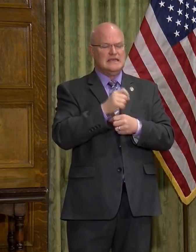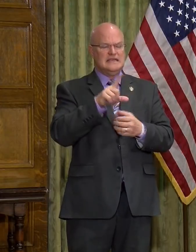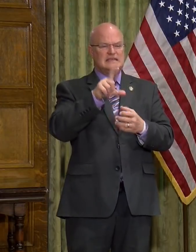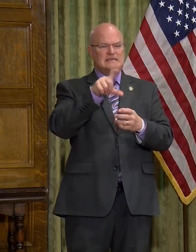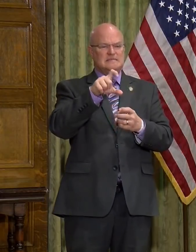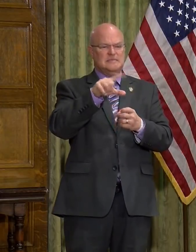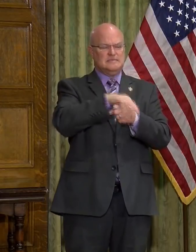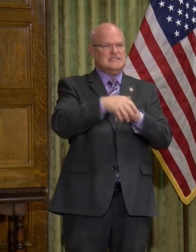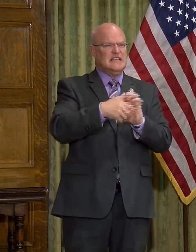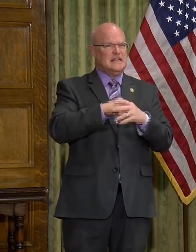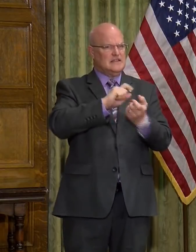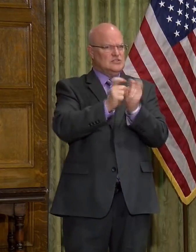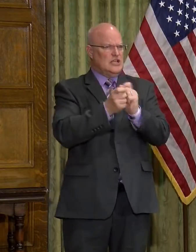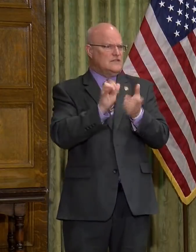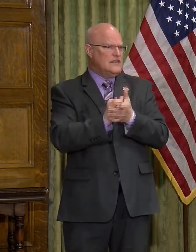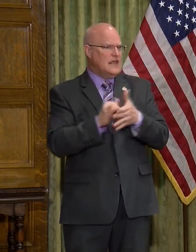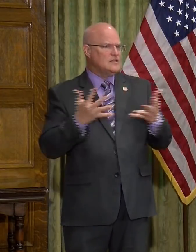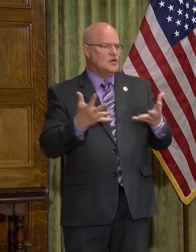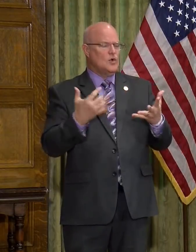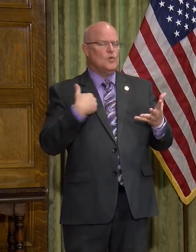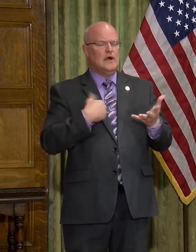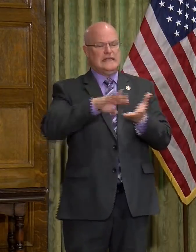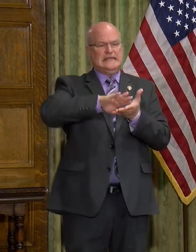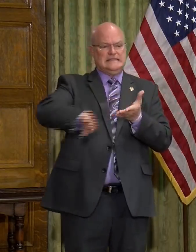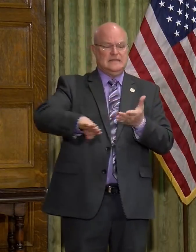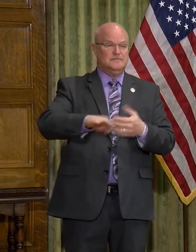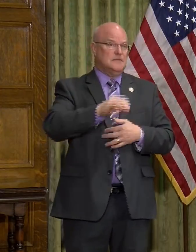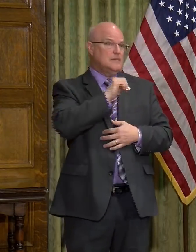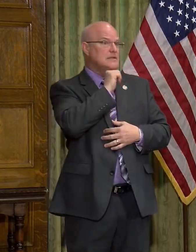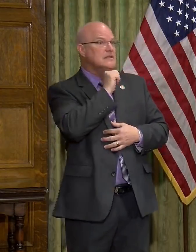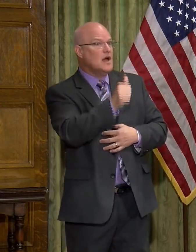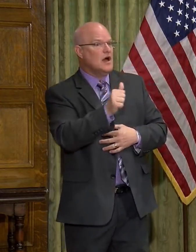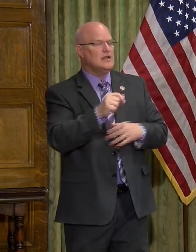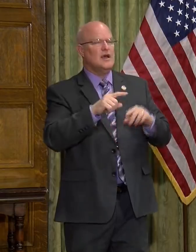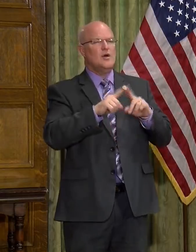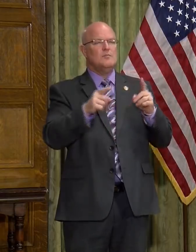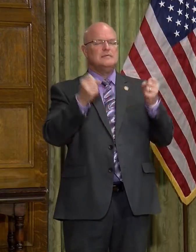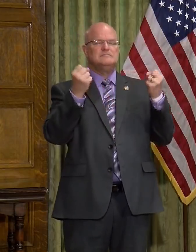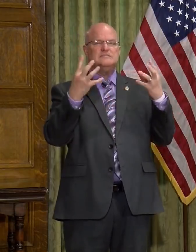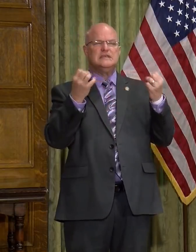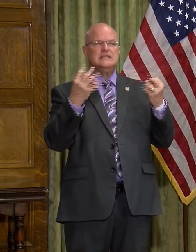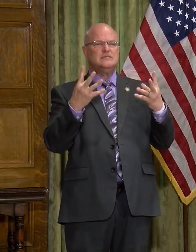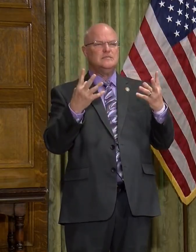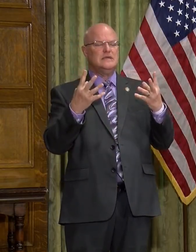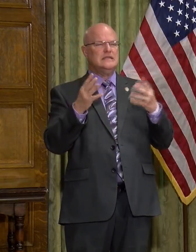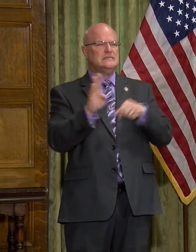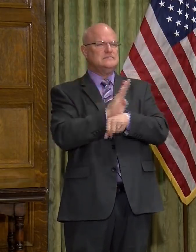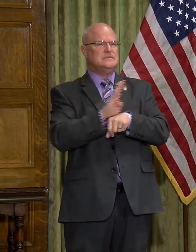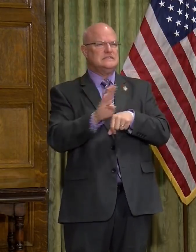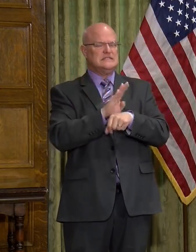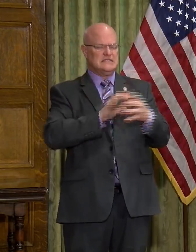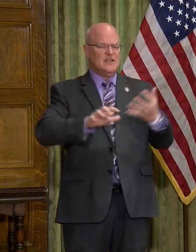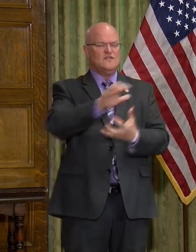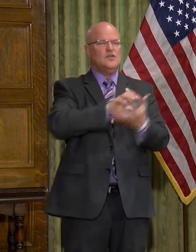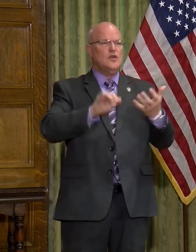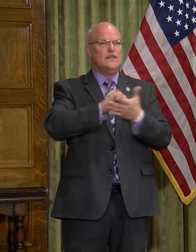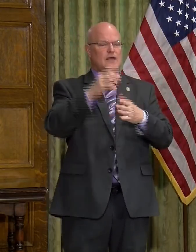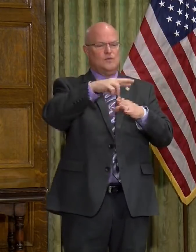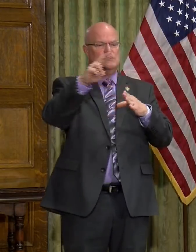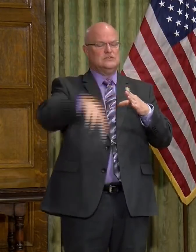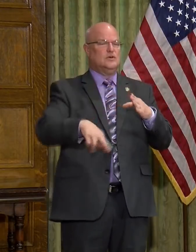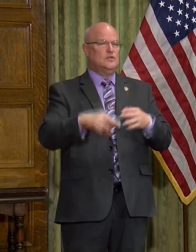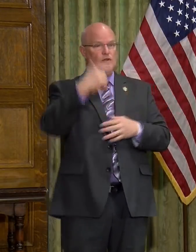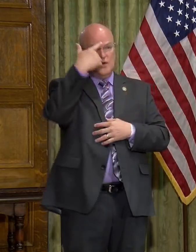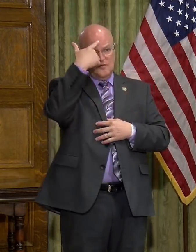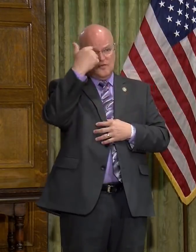sanitizers? They've converted to that. So maybe they'd be exempt, maybe they wouldn't be exempt. But there's a whole host of confusion that would result